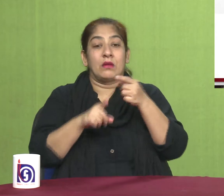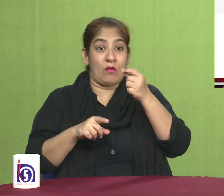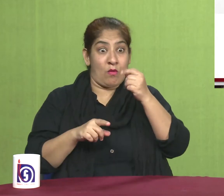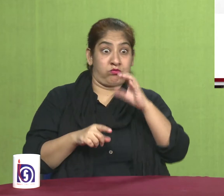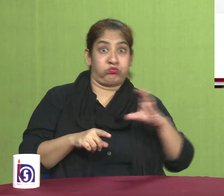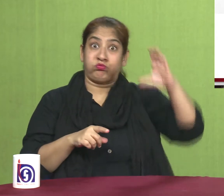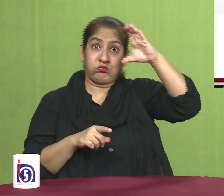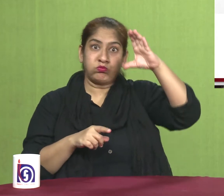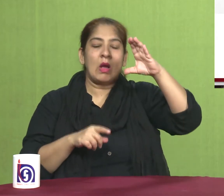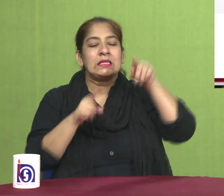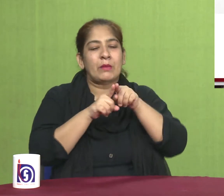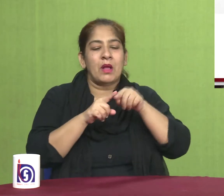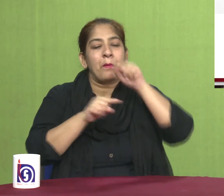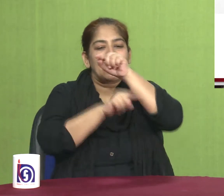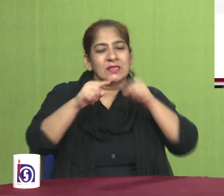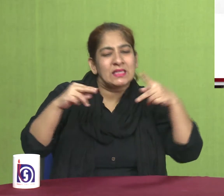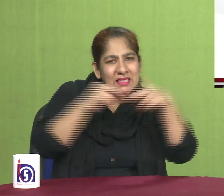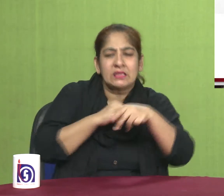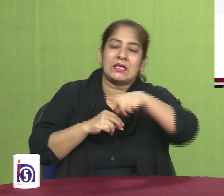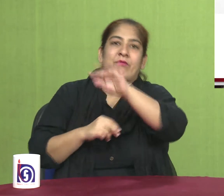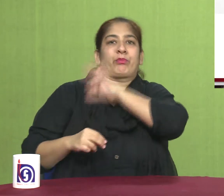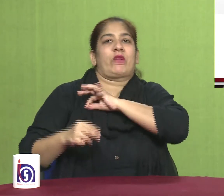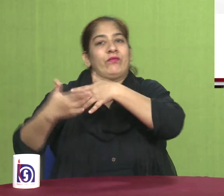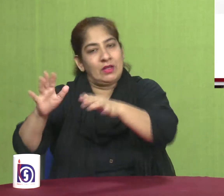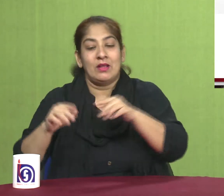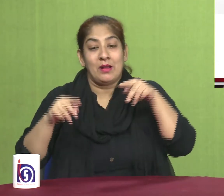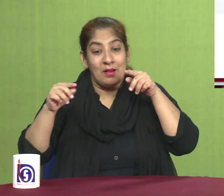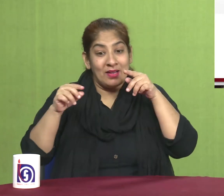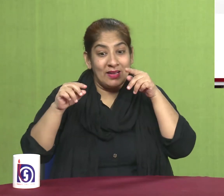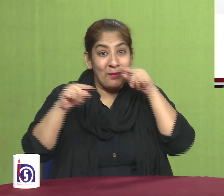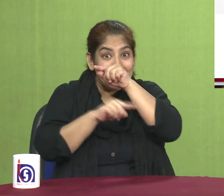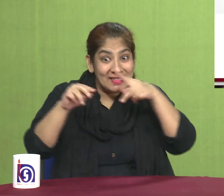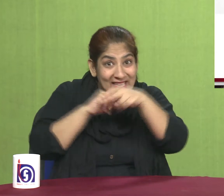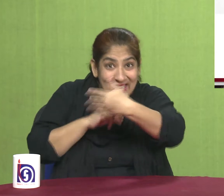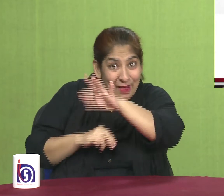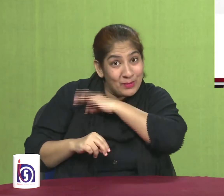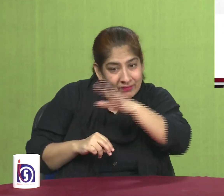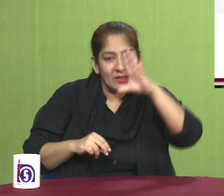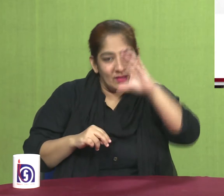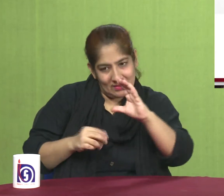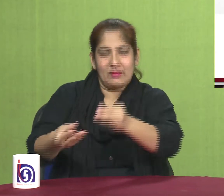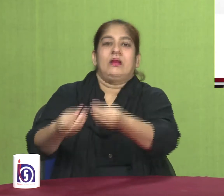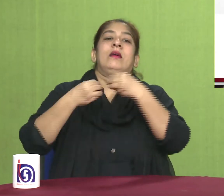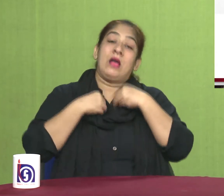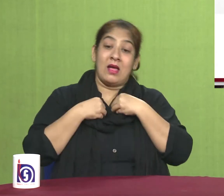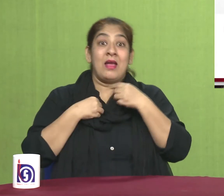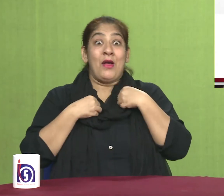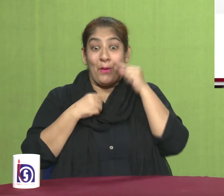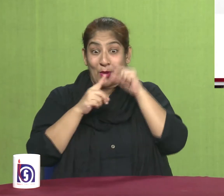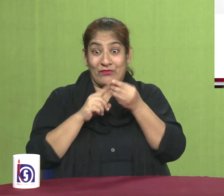in giving back the money, and during that time that proof can be considered,